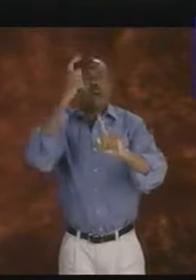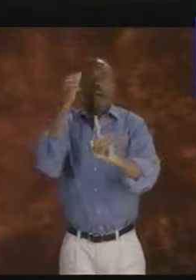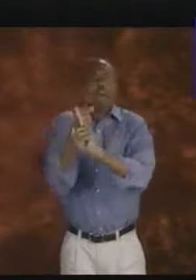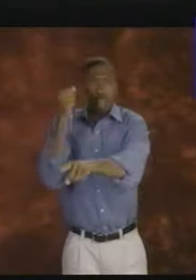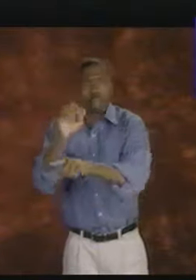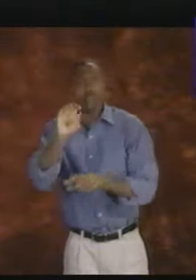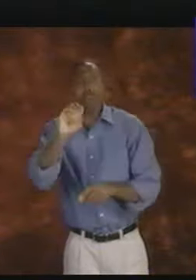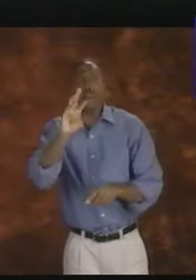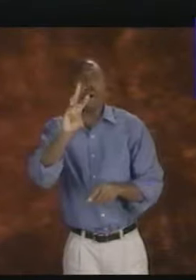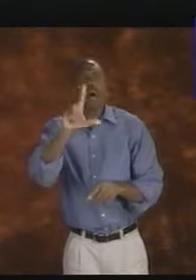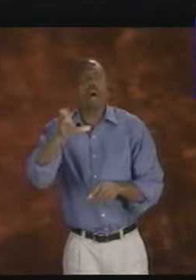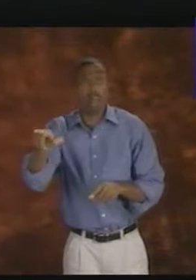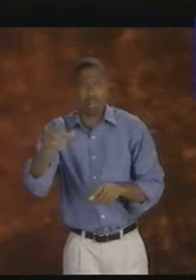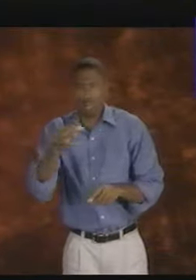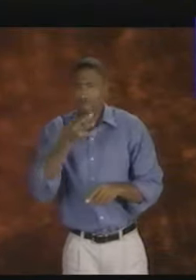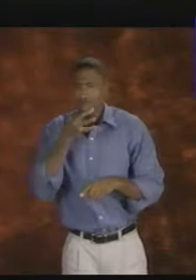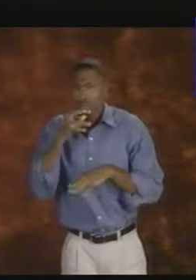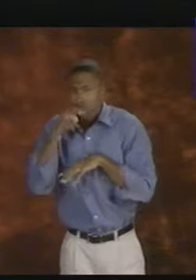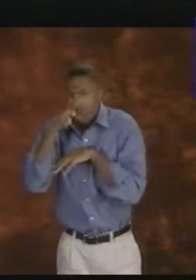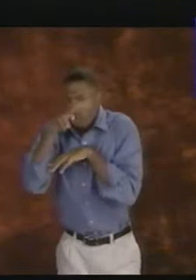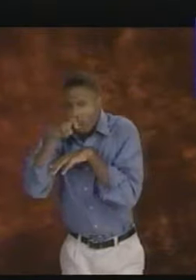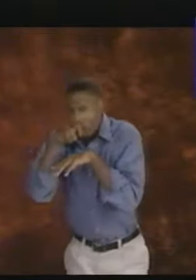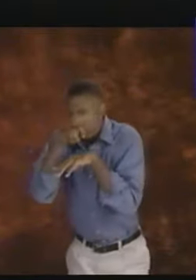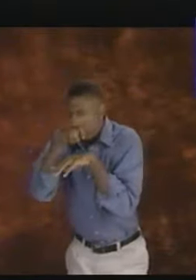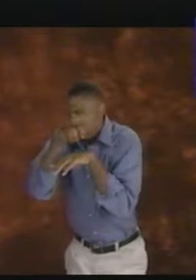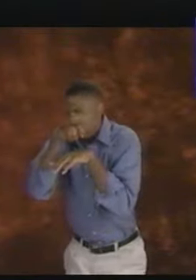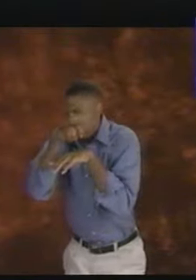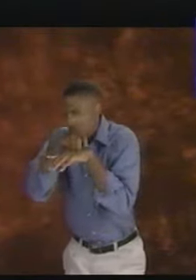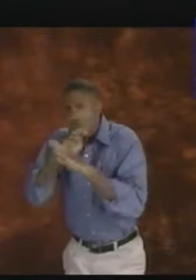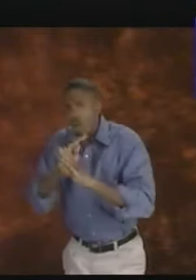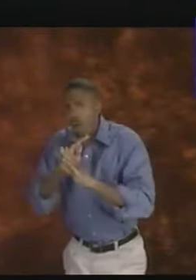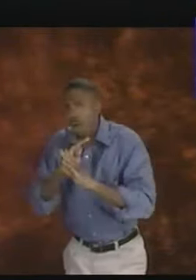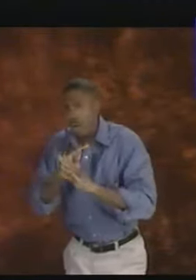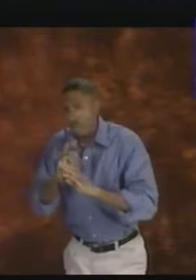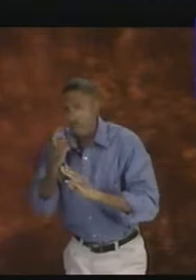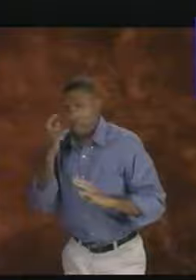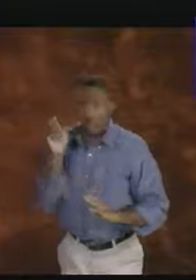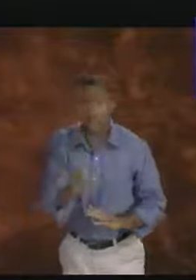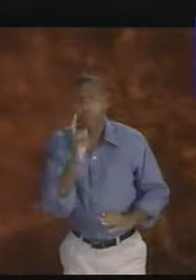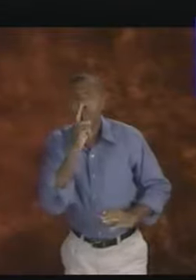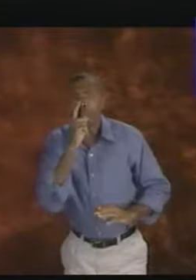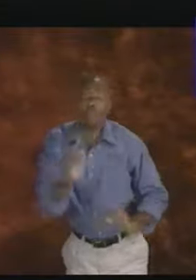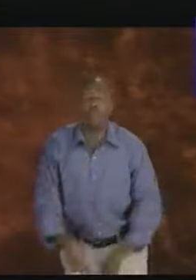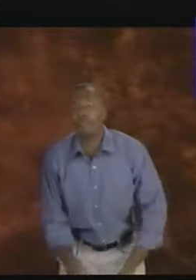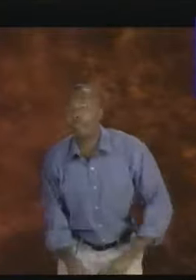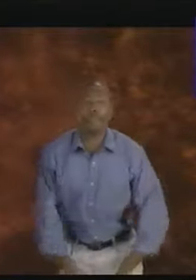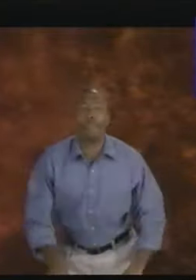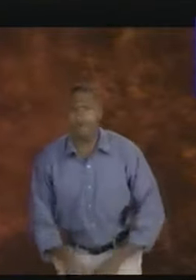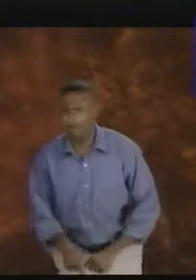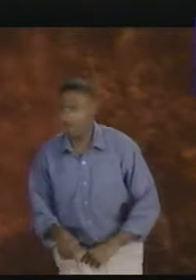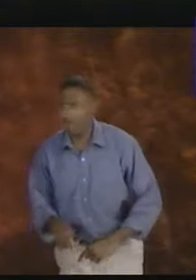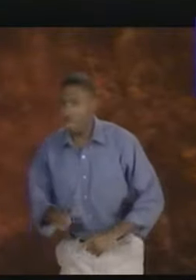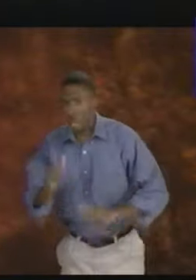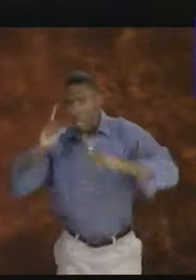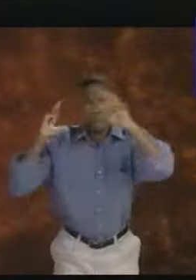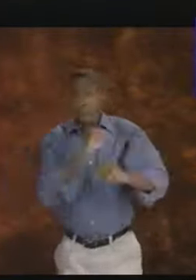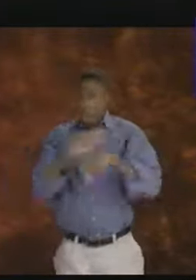Well, one person studied different birds and found out that owls could sneak up on their prey